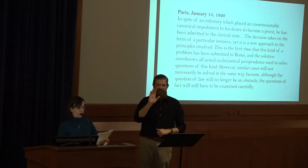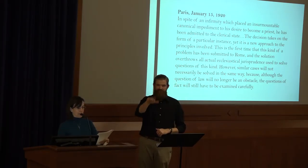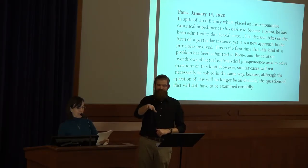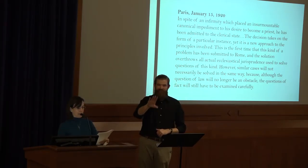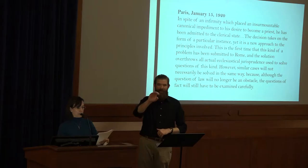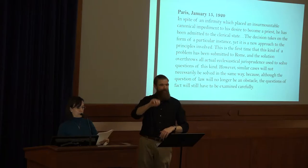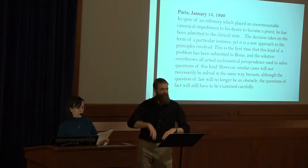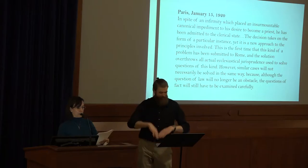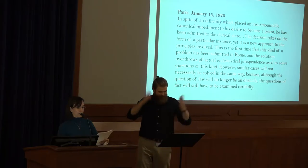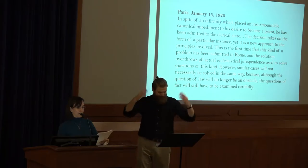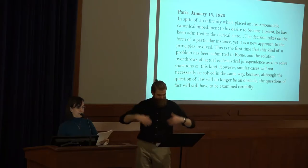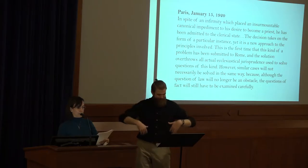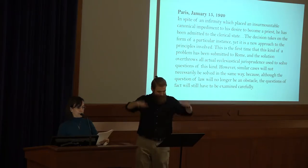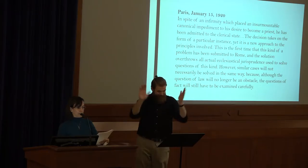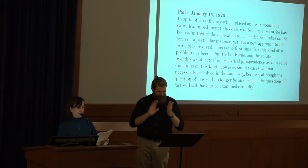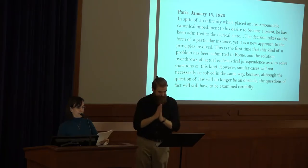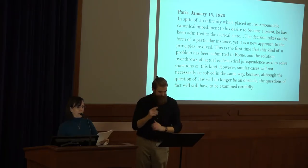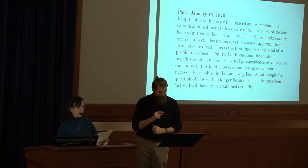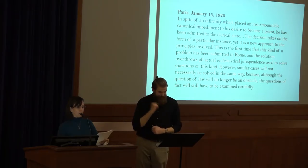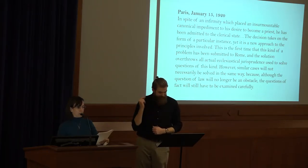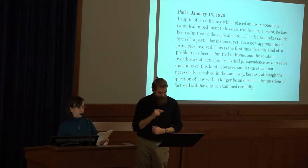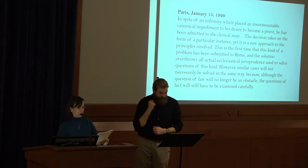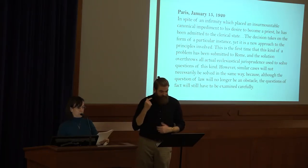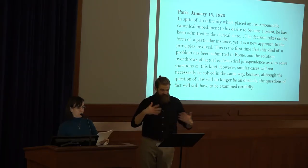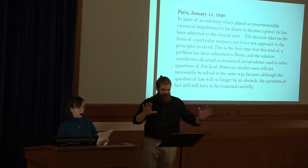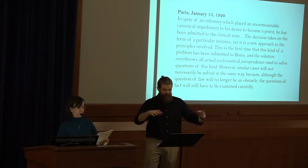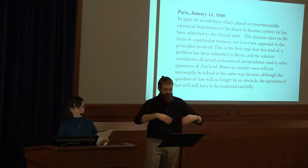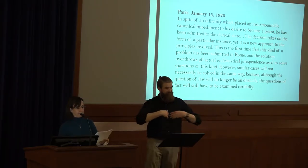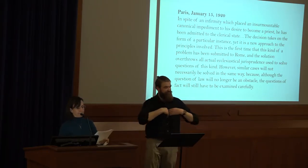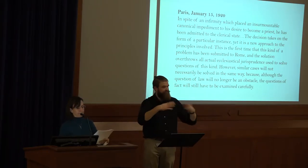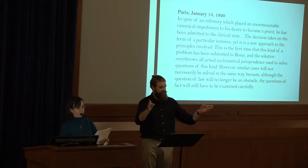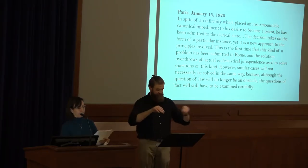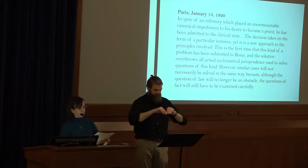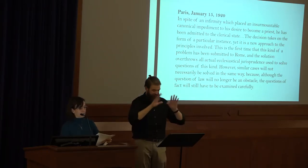French society concerning deafness and religious ritual.